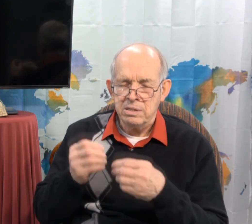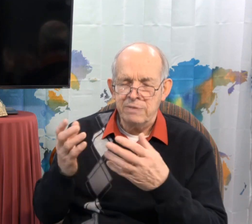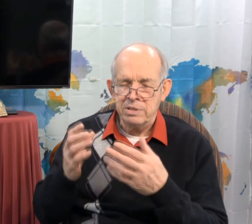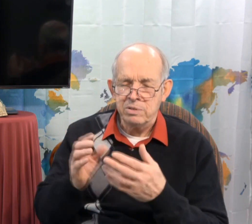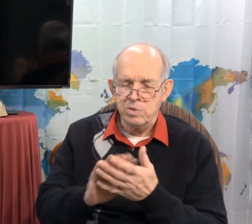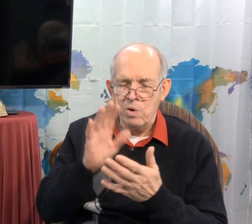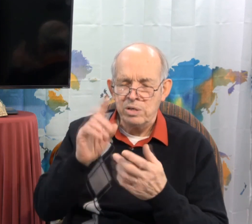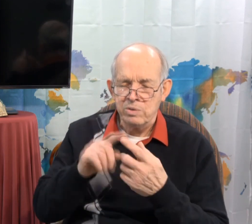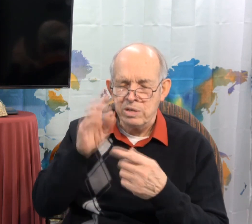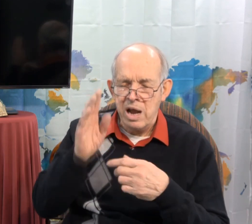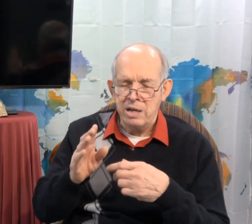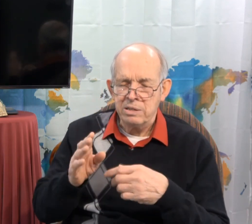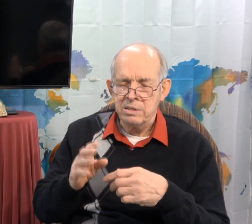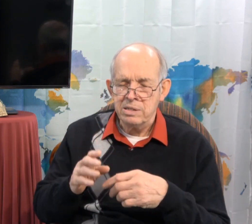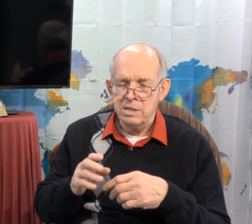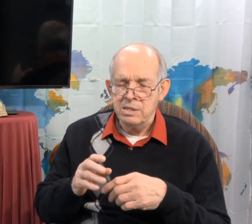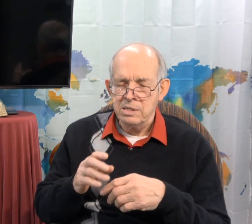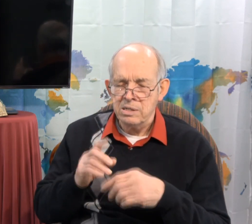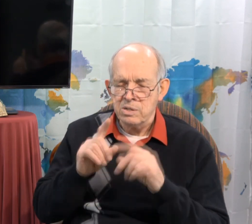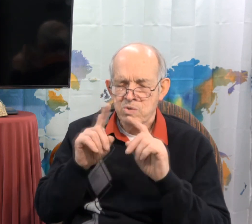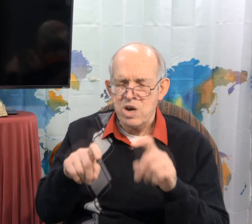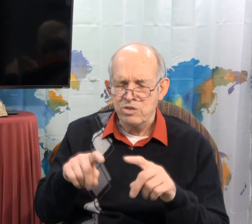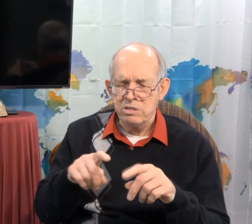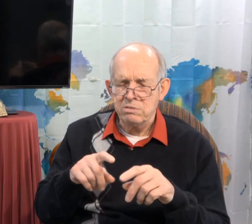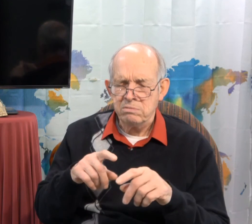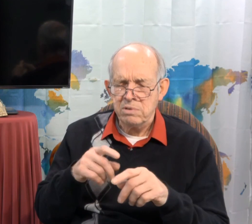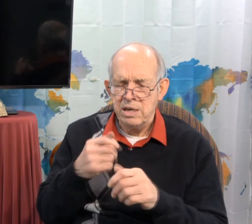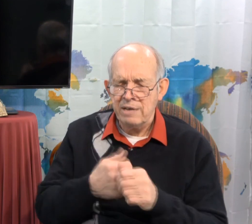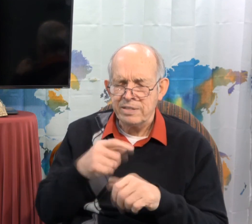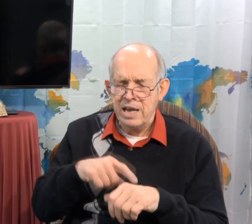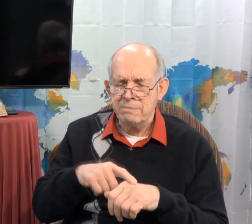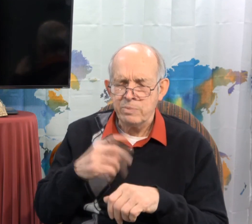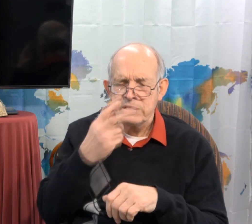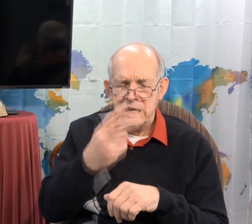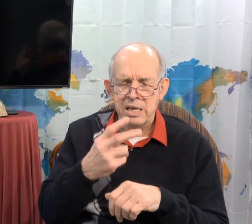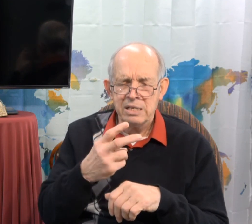giving glory to God. Question every time we see